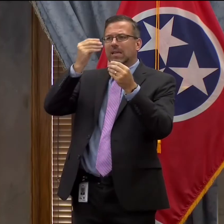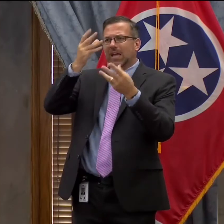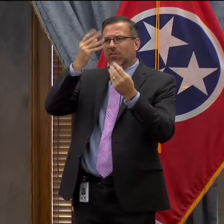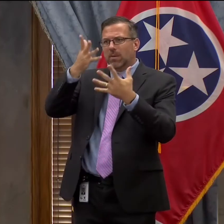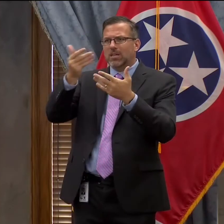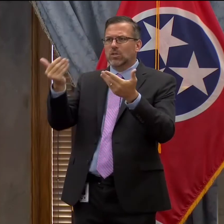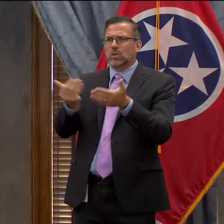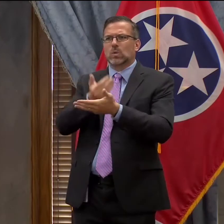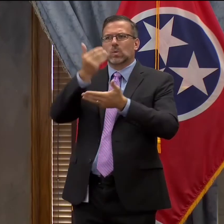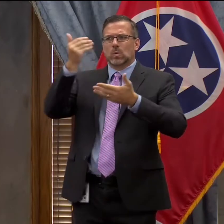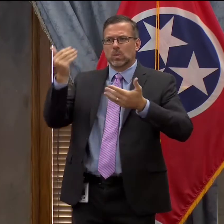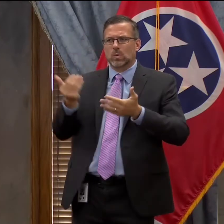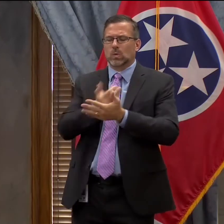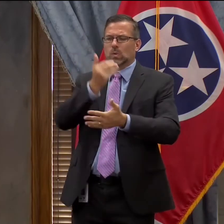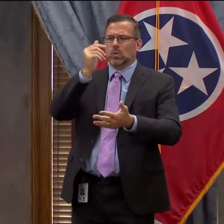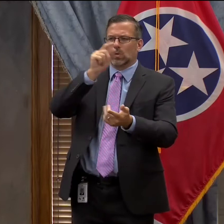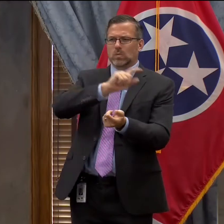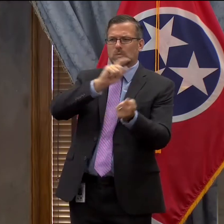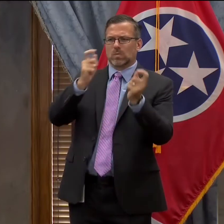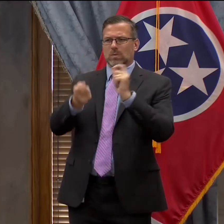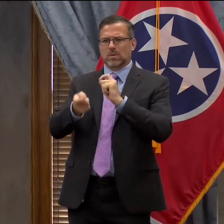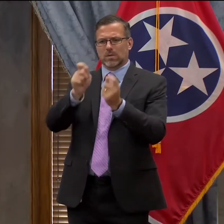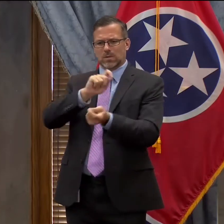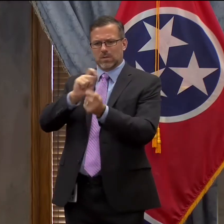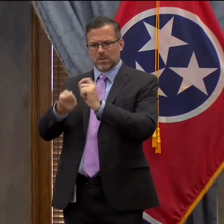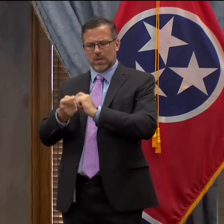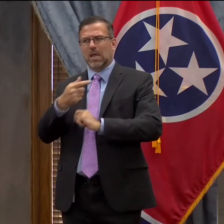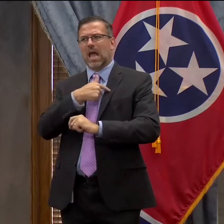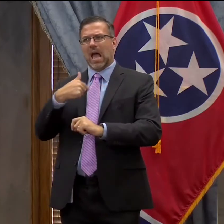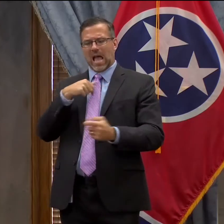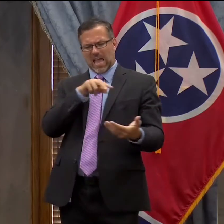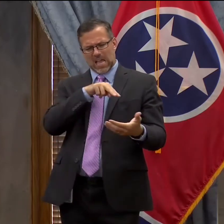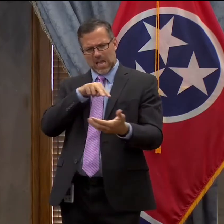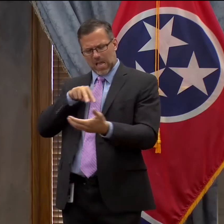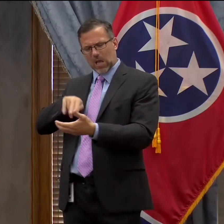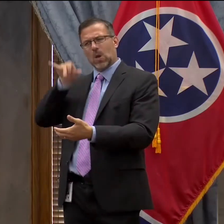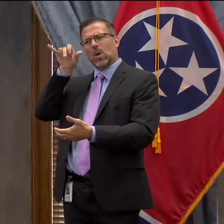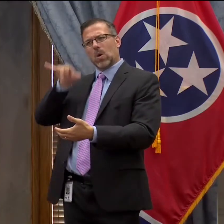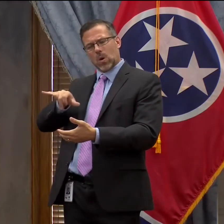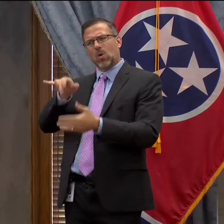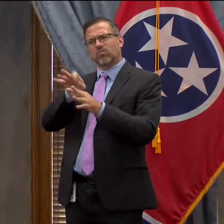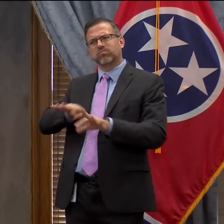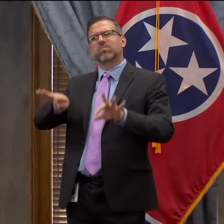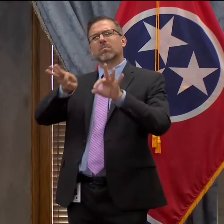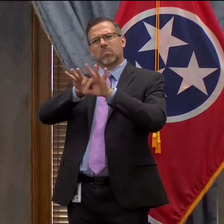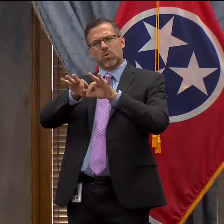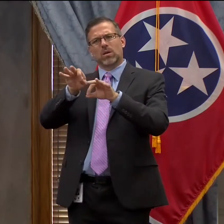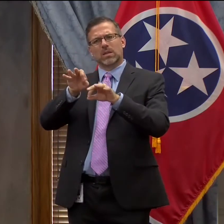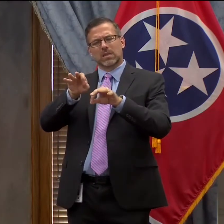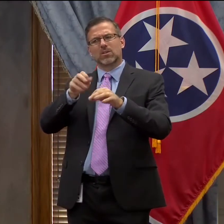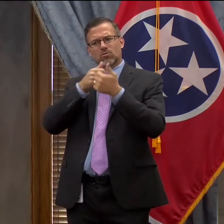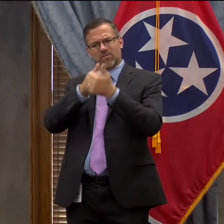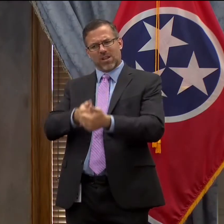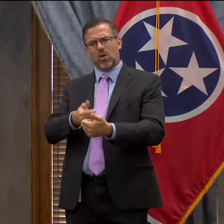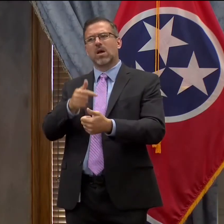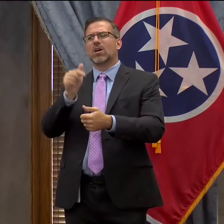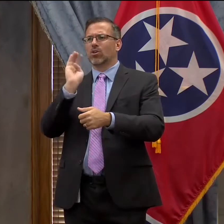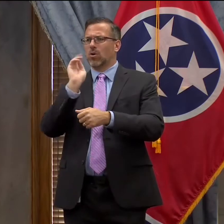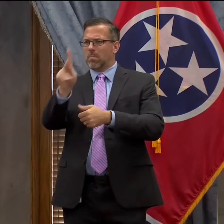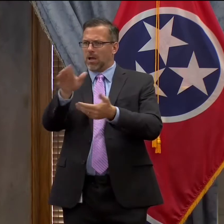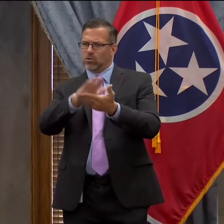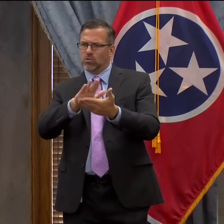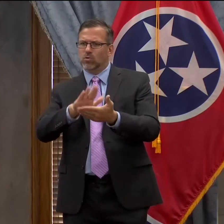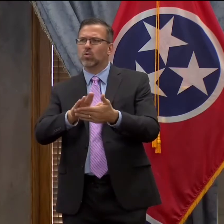became apparent to me that we needed to open our businesses back up. We needed to pursue in-person school. We needed to inject dollars